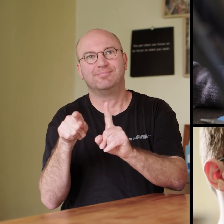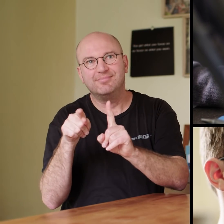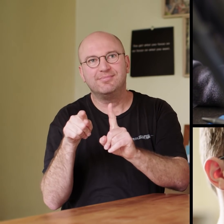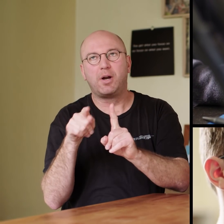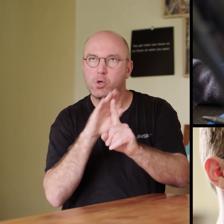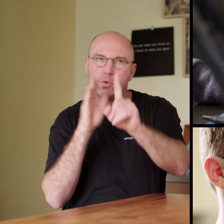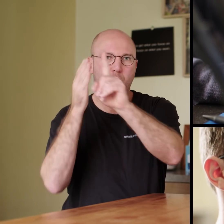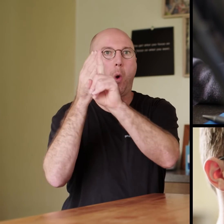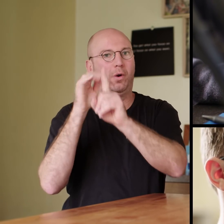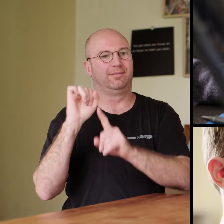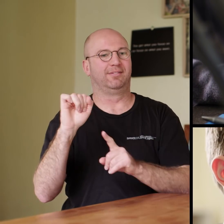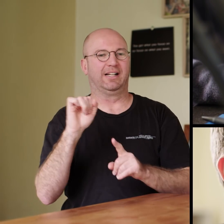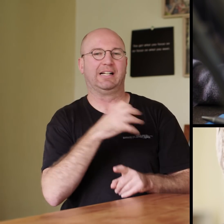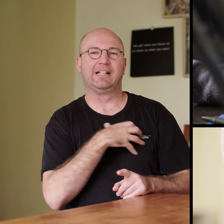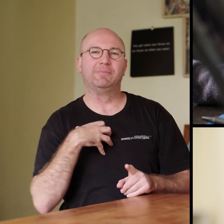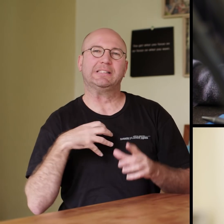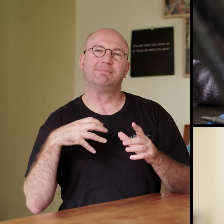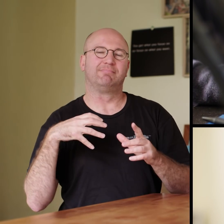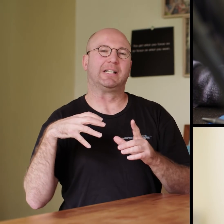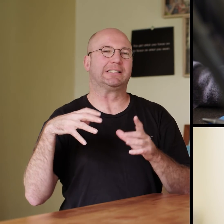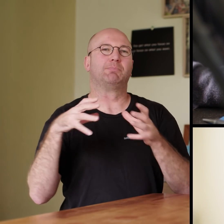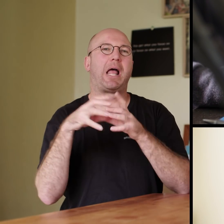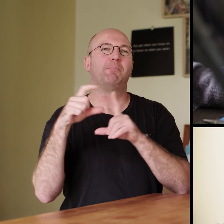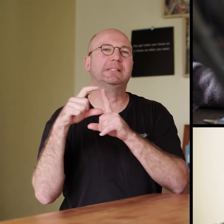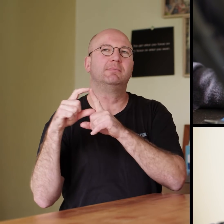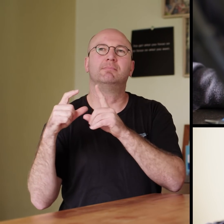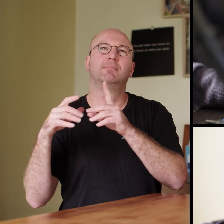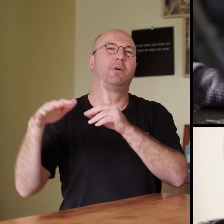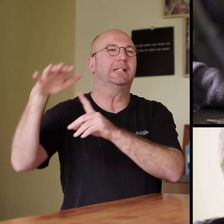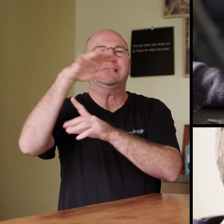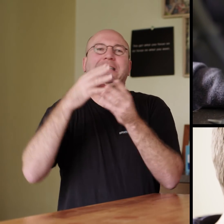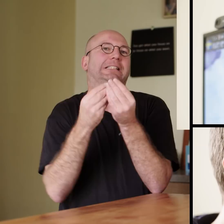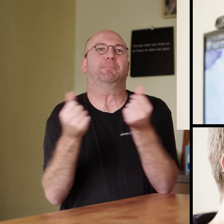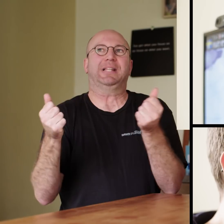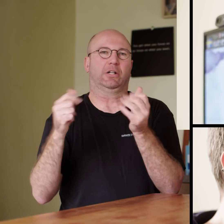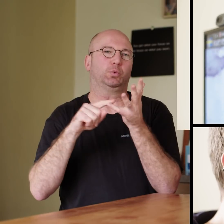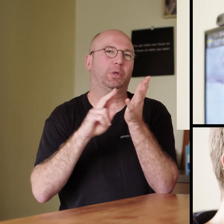is to work in government, diplomacy, or the UN, that kind of thing.